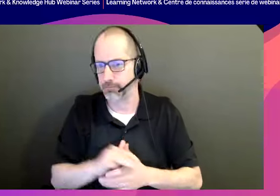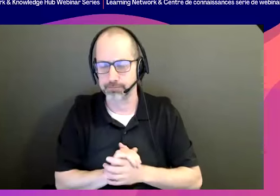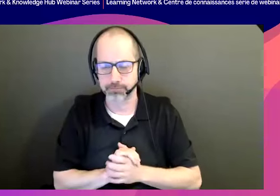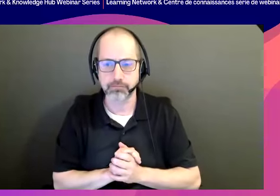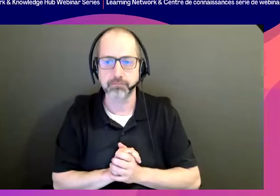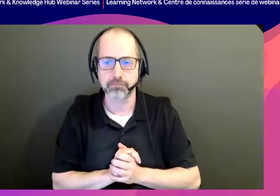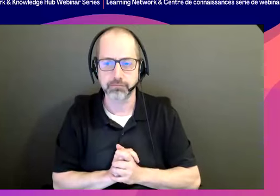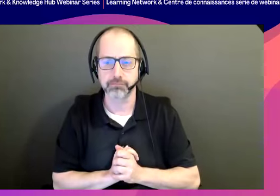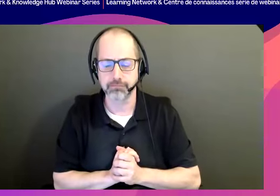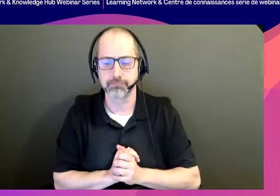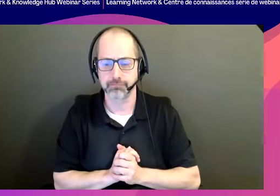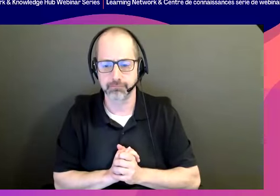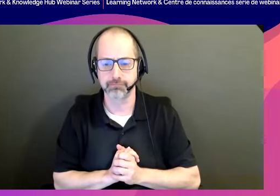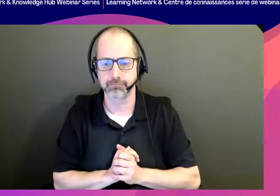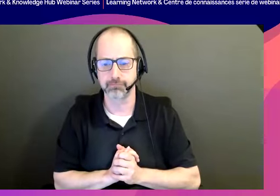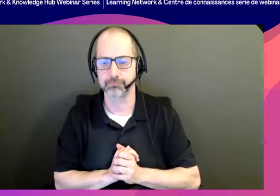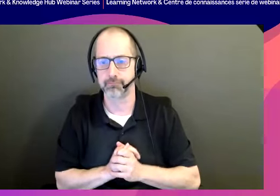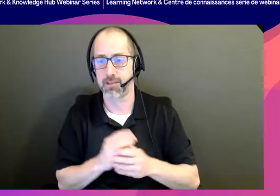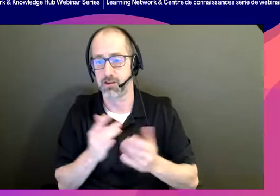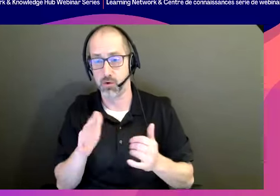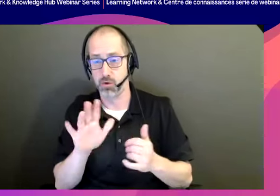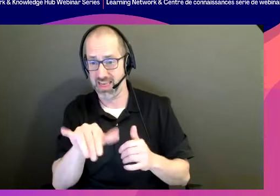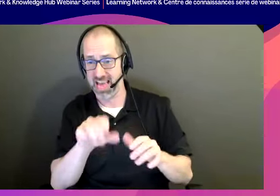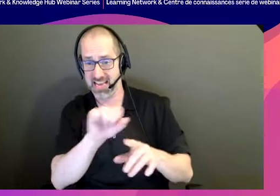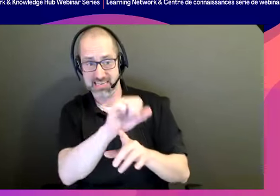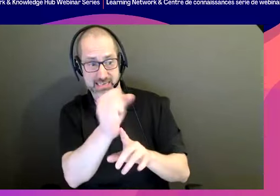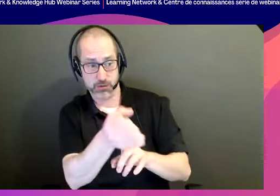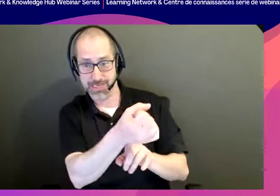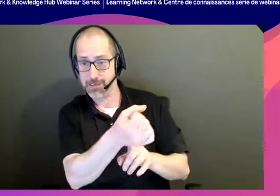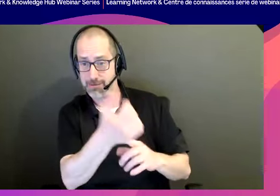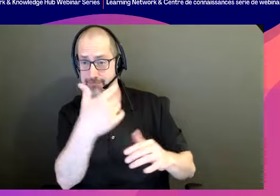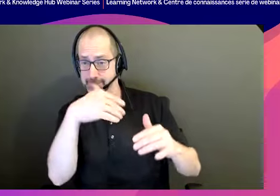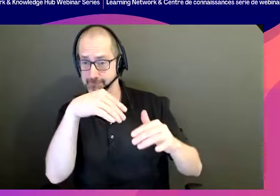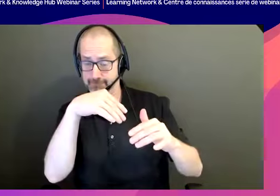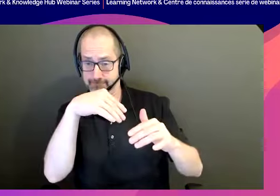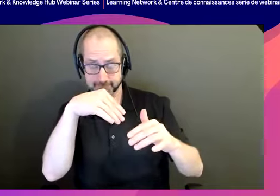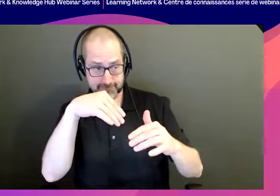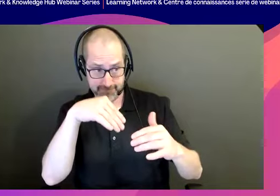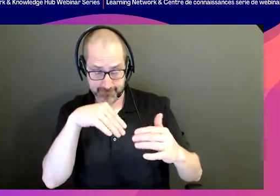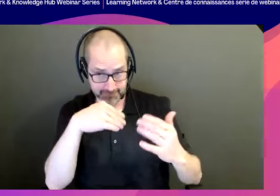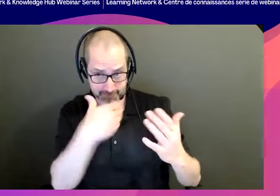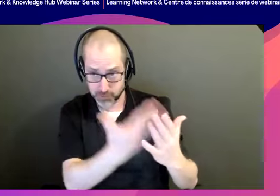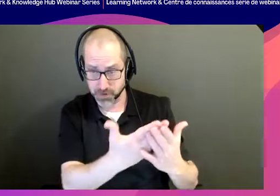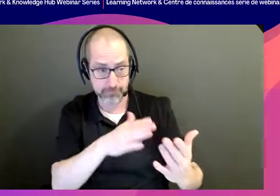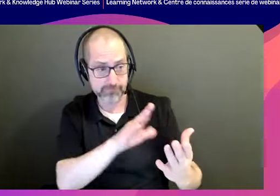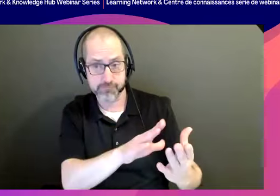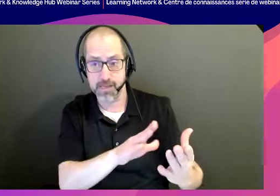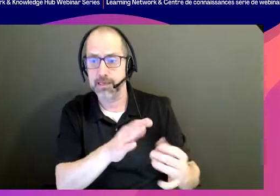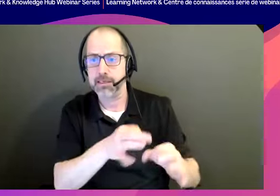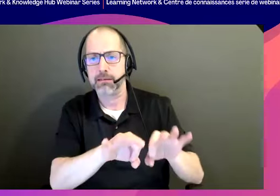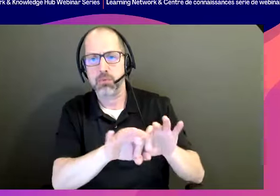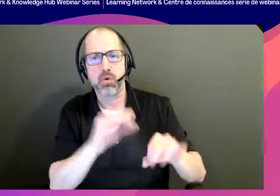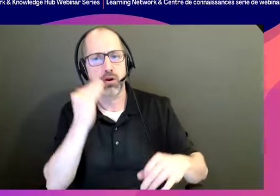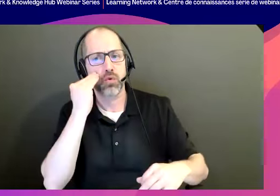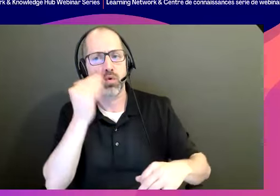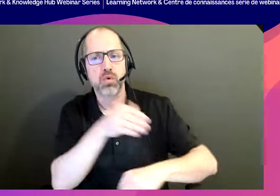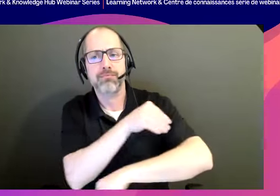Yes, entering this situation, it's really important to be aware of the power